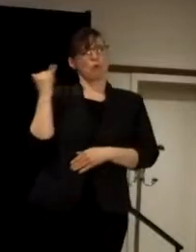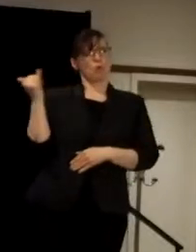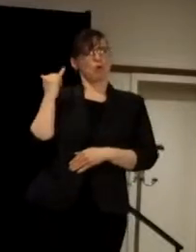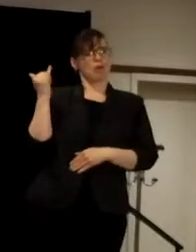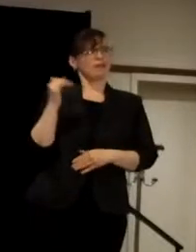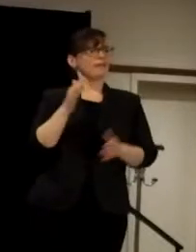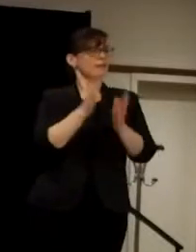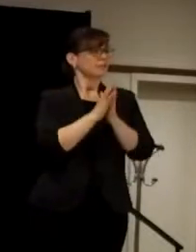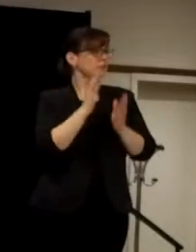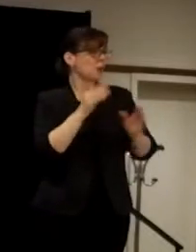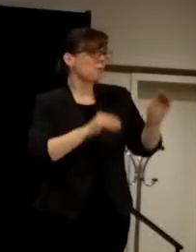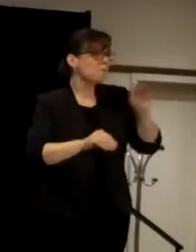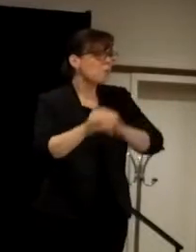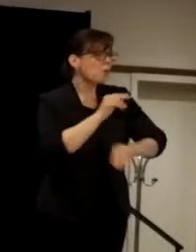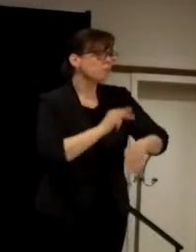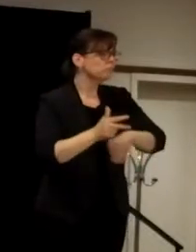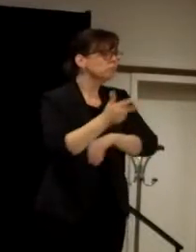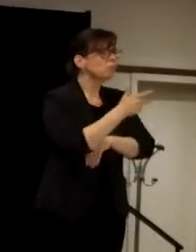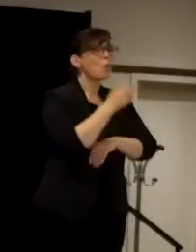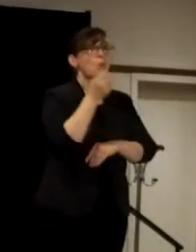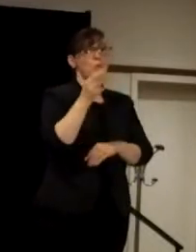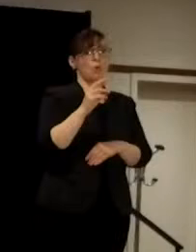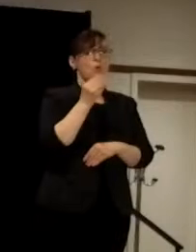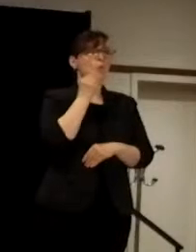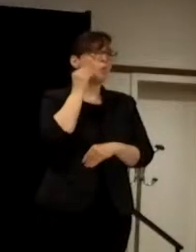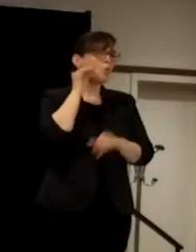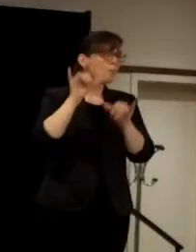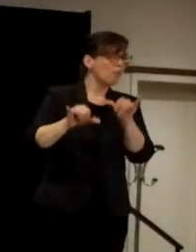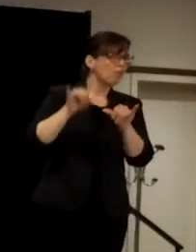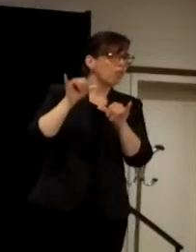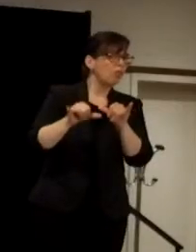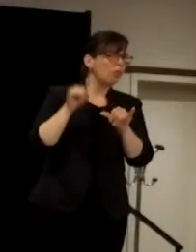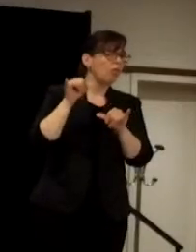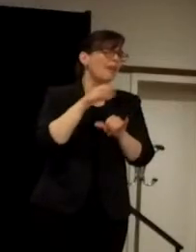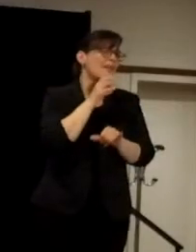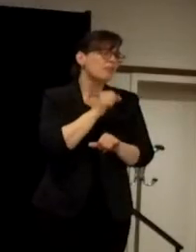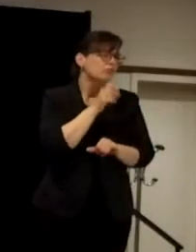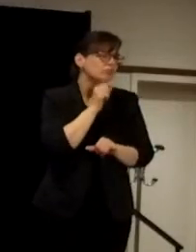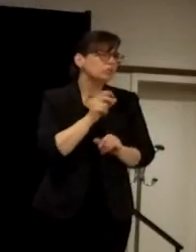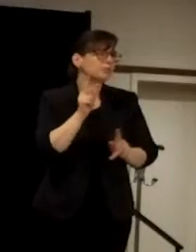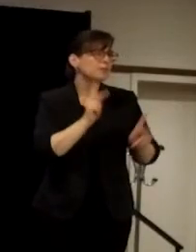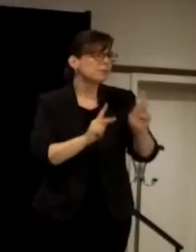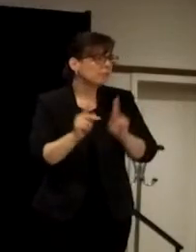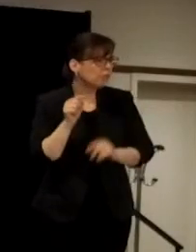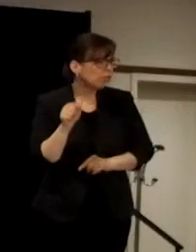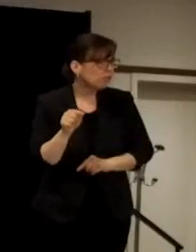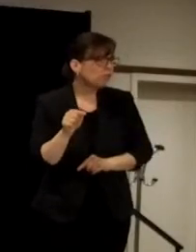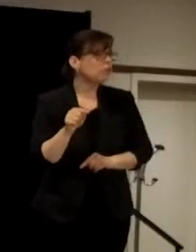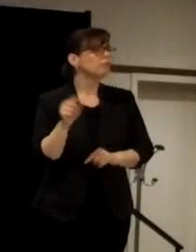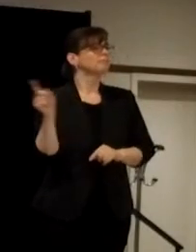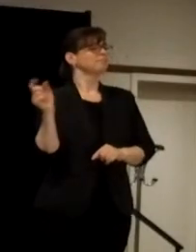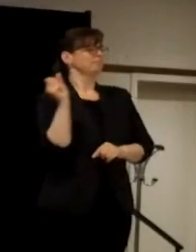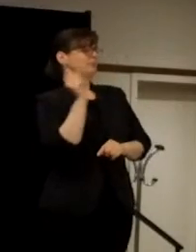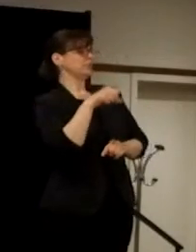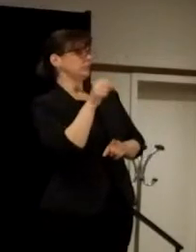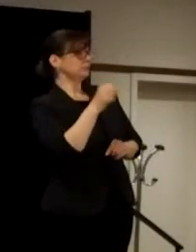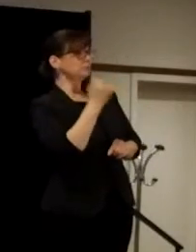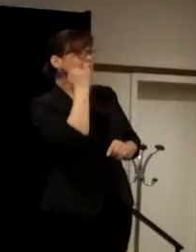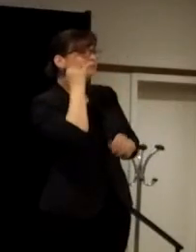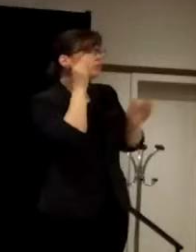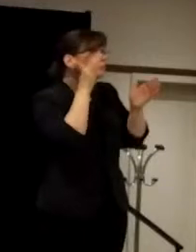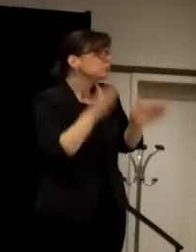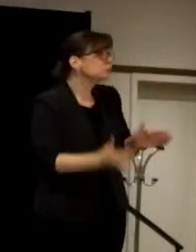just give us an update on the status of that? Yeah, so what happens now if someone were to reach out to us,